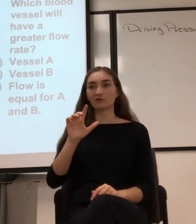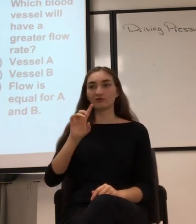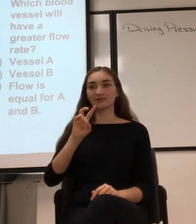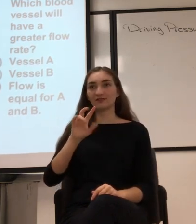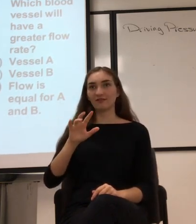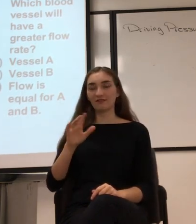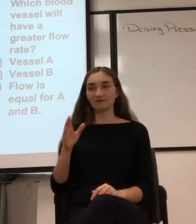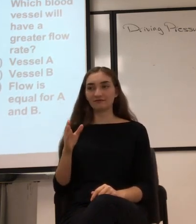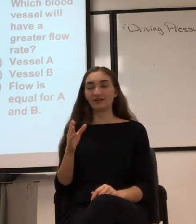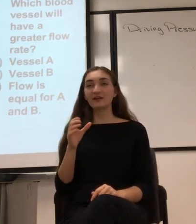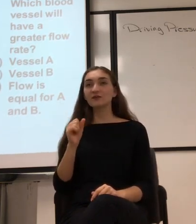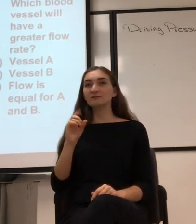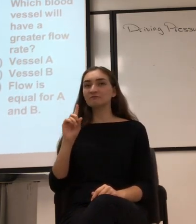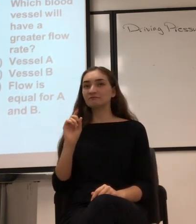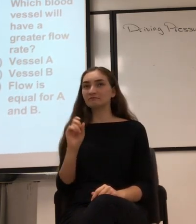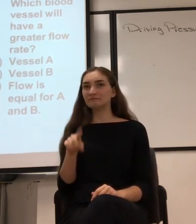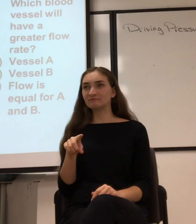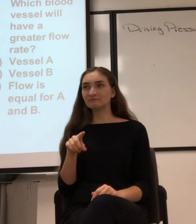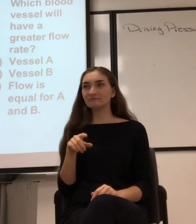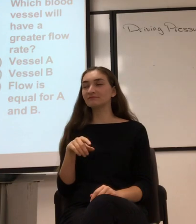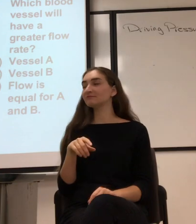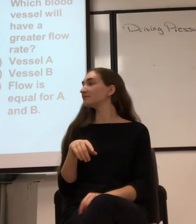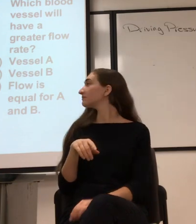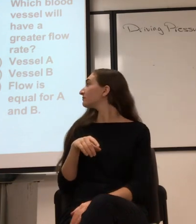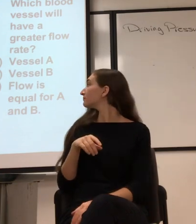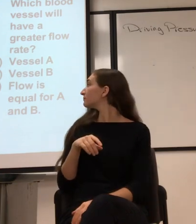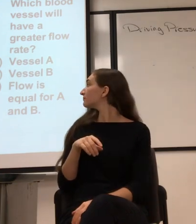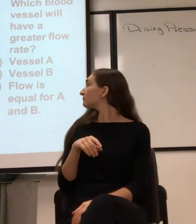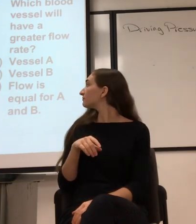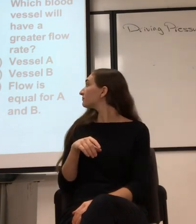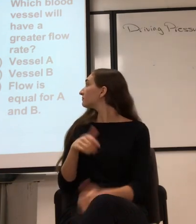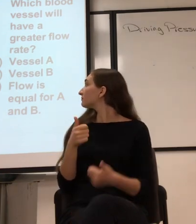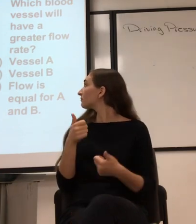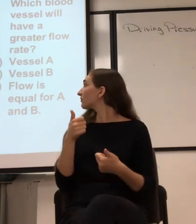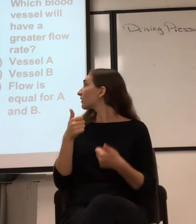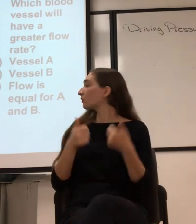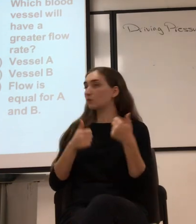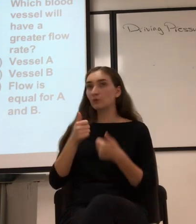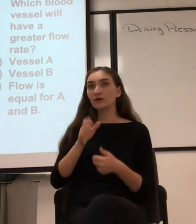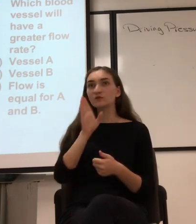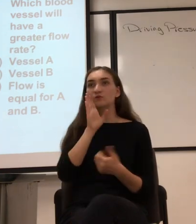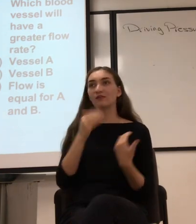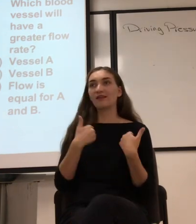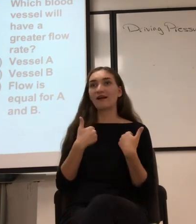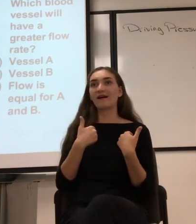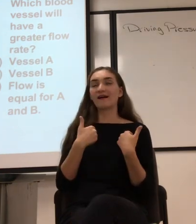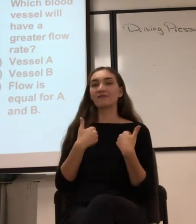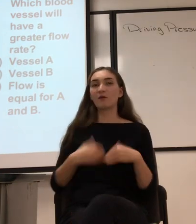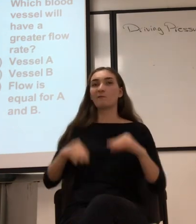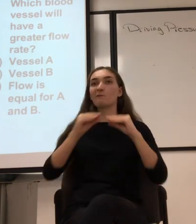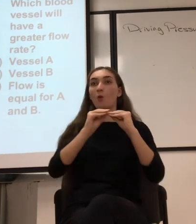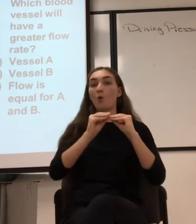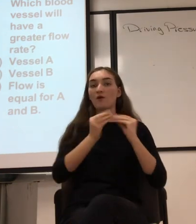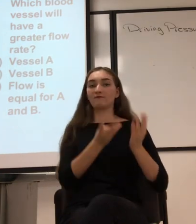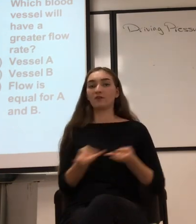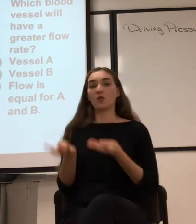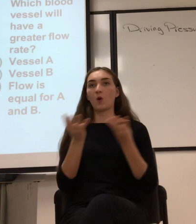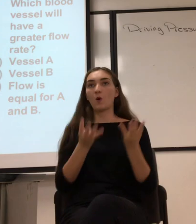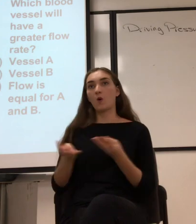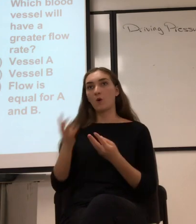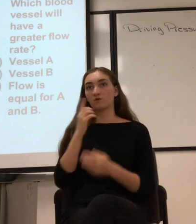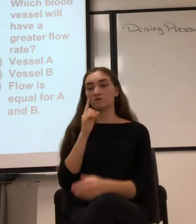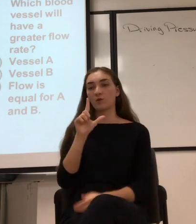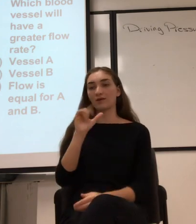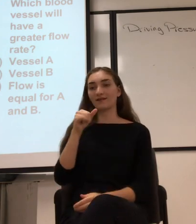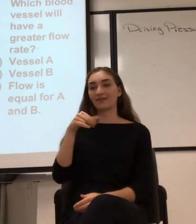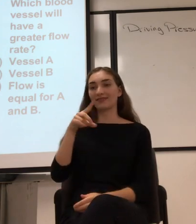175. So then I ask the question, I'll ask you, which one will have a greater flow rate of the liquid based